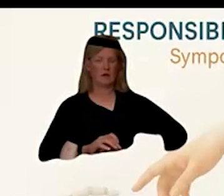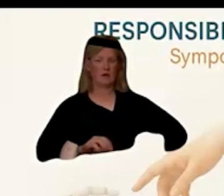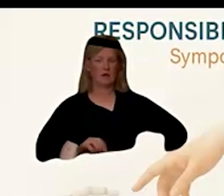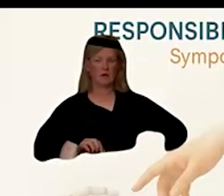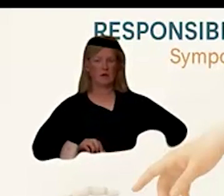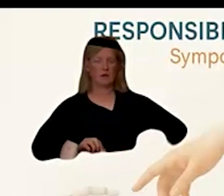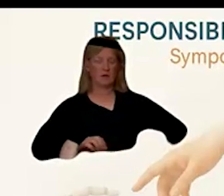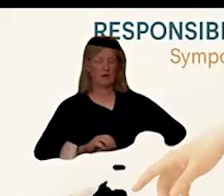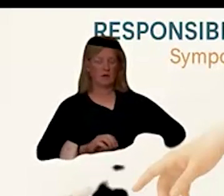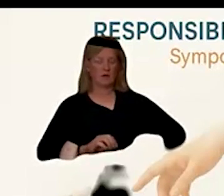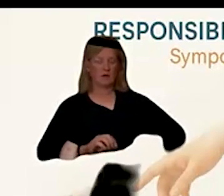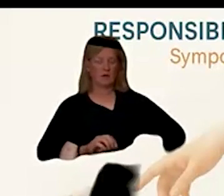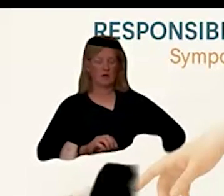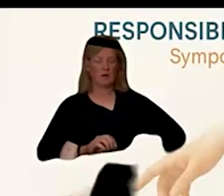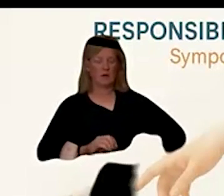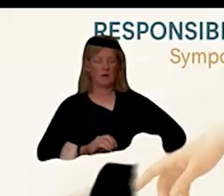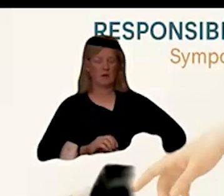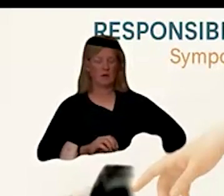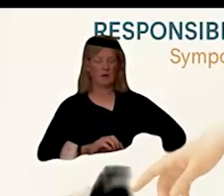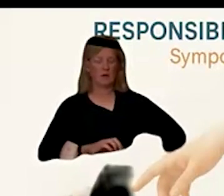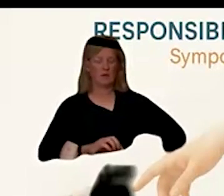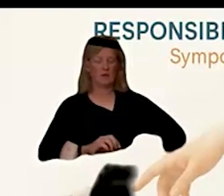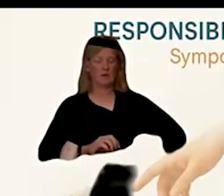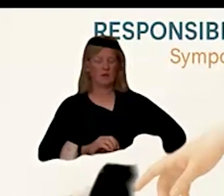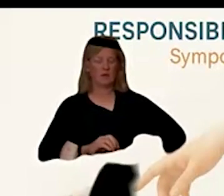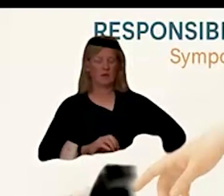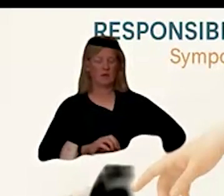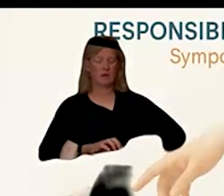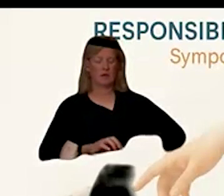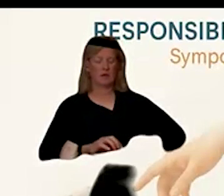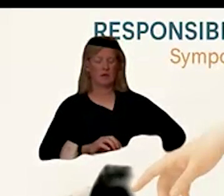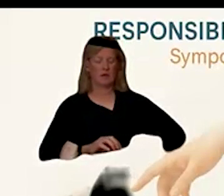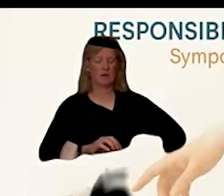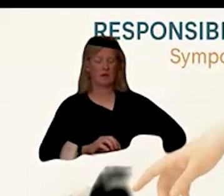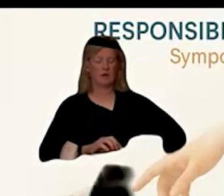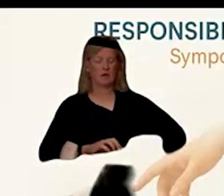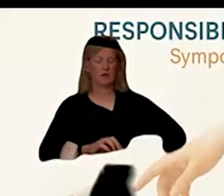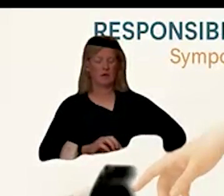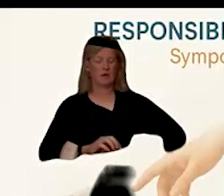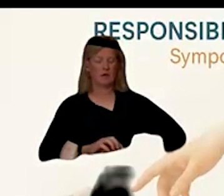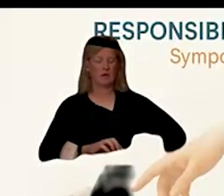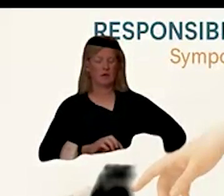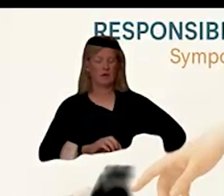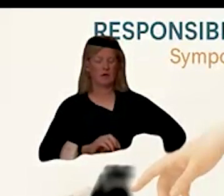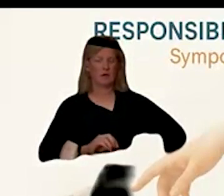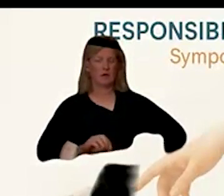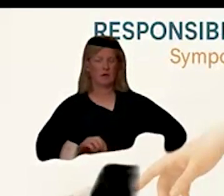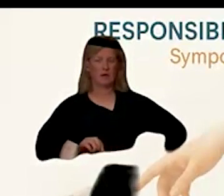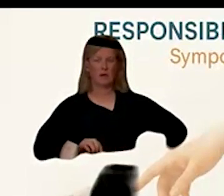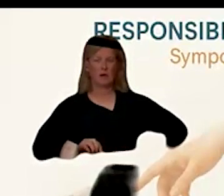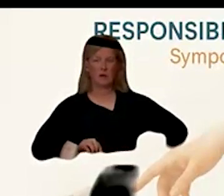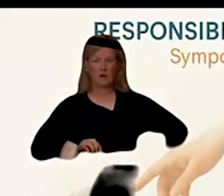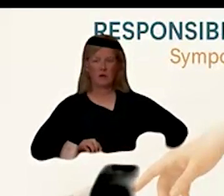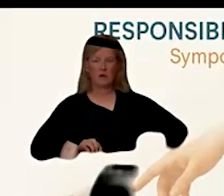data. Open data was sort of the model was it's going to be fine. Reuse is just going to be added value, right? I